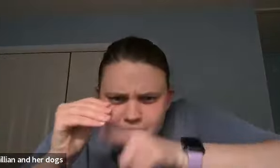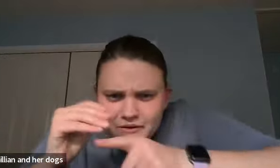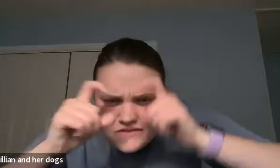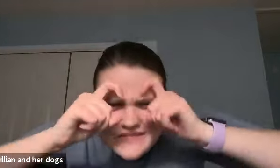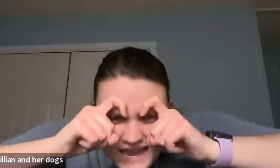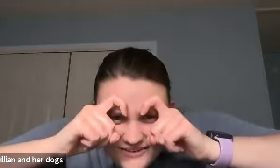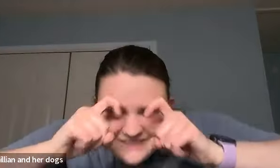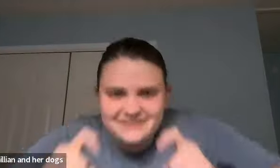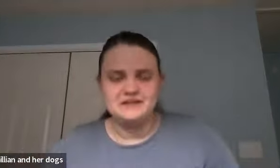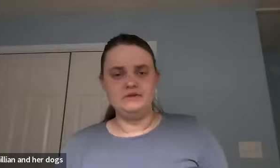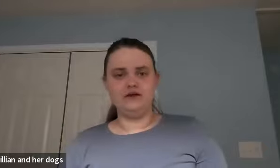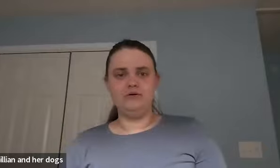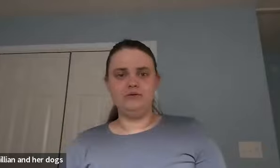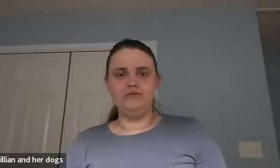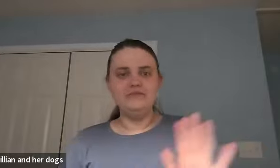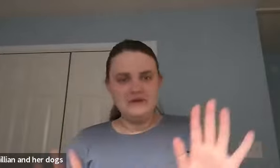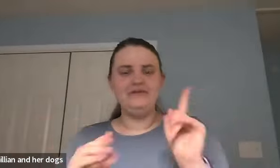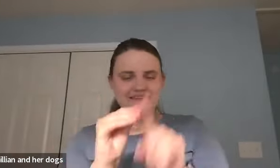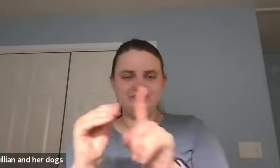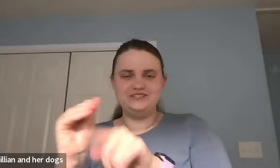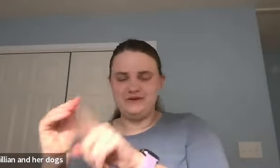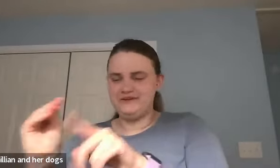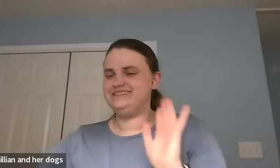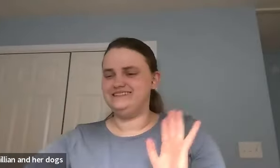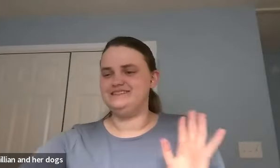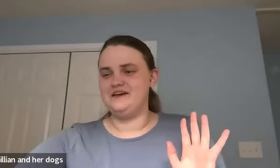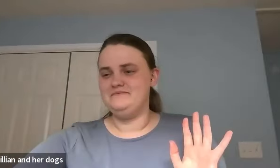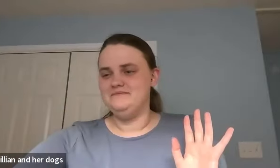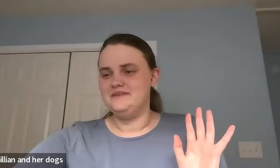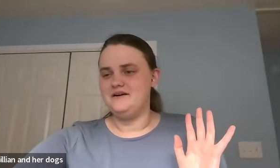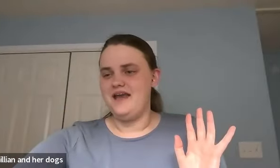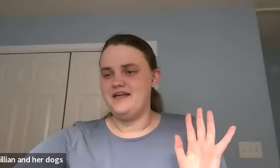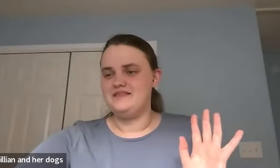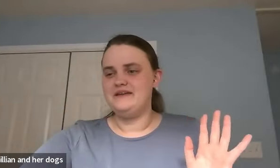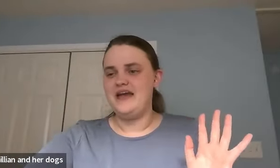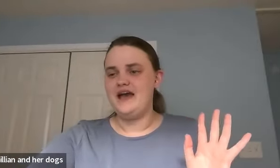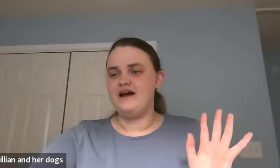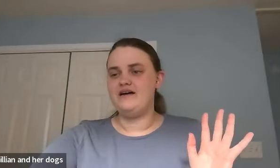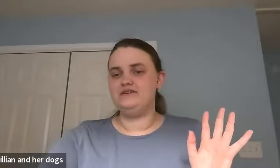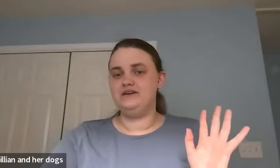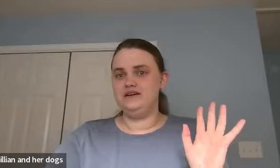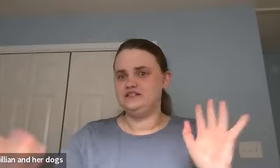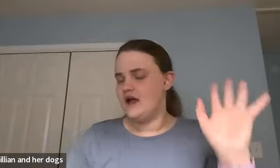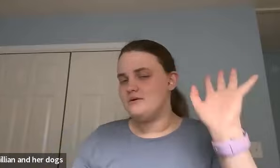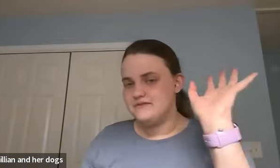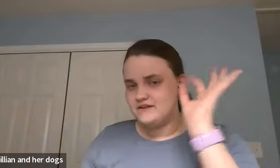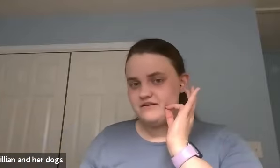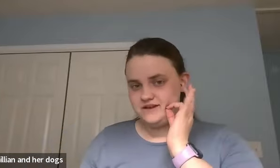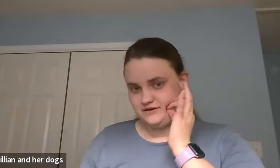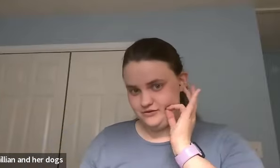with this angry look. And I'm like, oh no, they're just focused. So, okay. Then we have, so how are we feeling on our fruit?